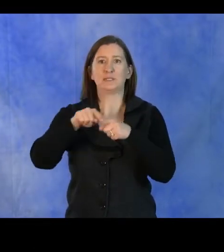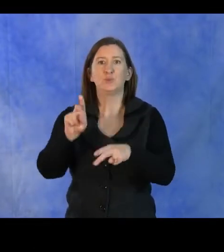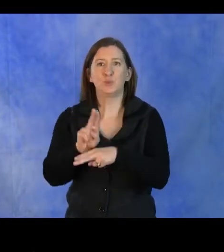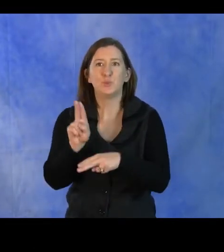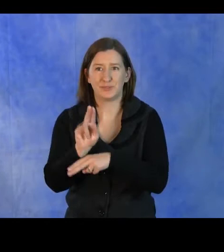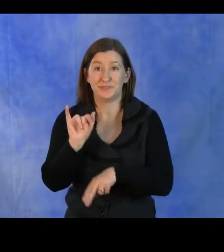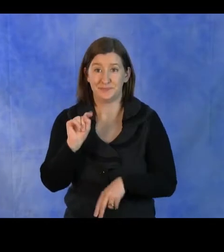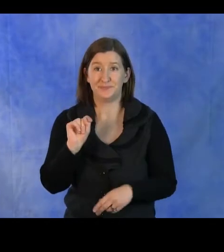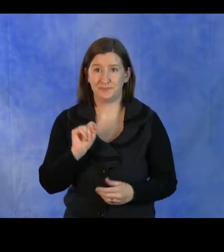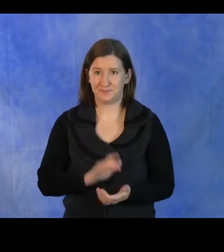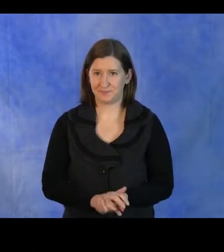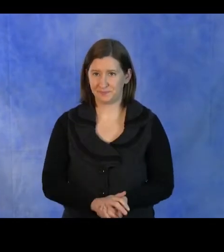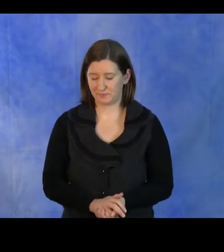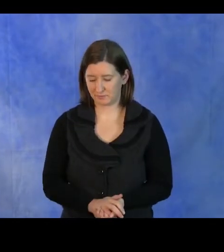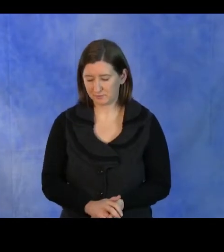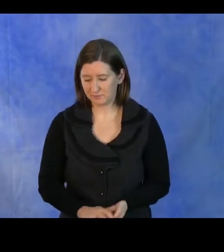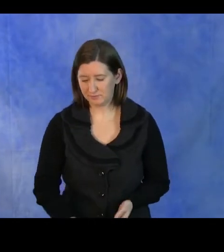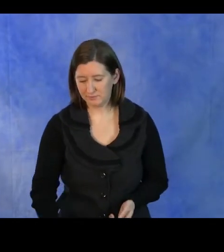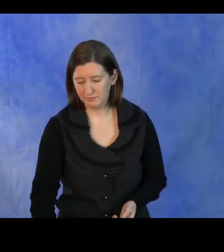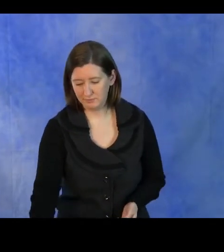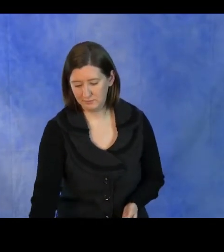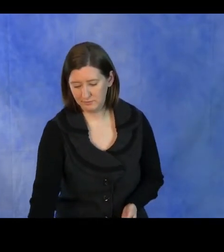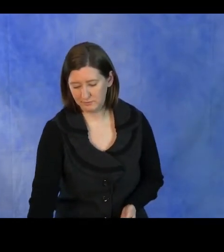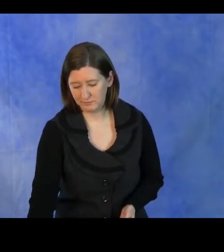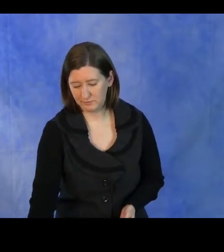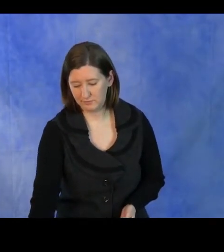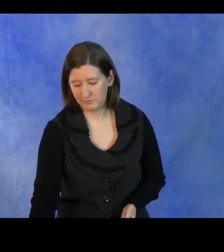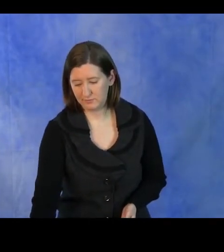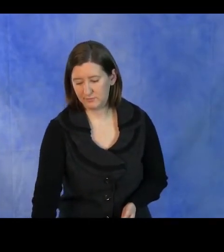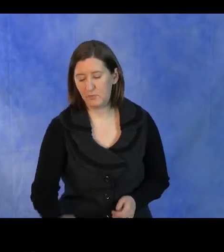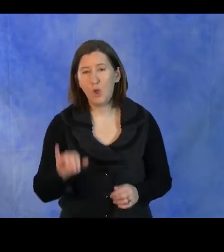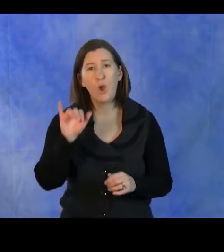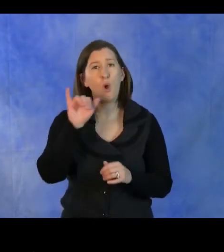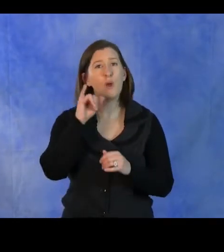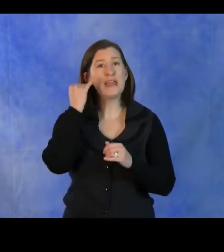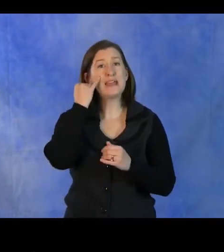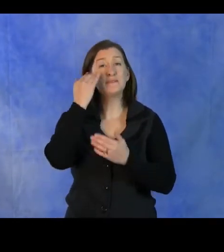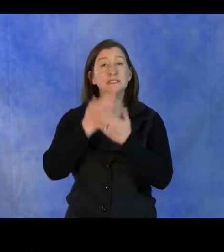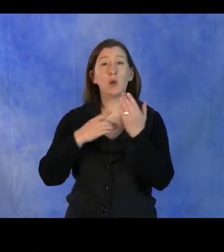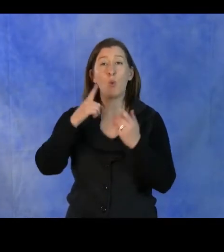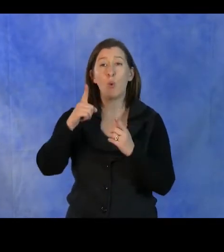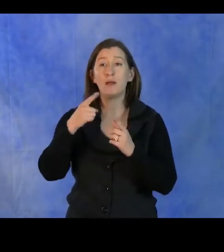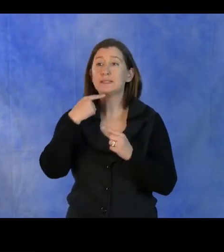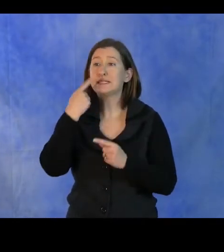have to think about, that information before you can use it.